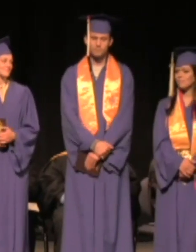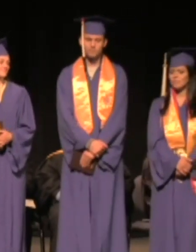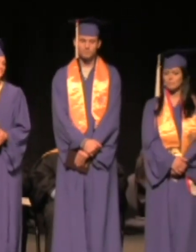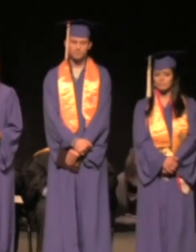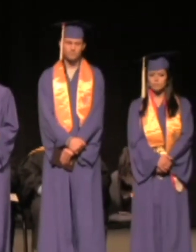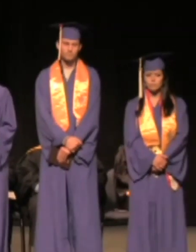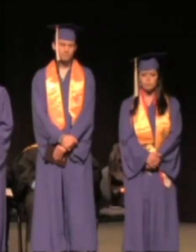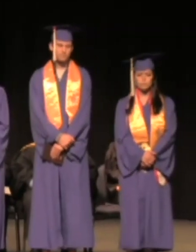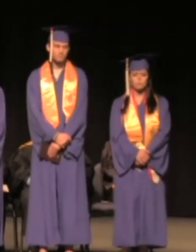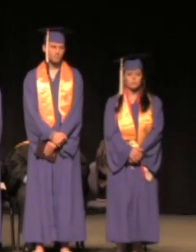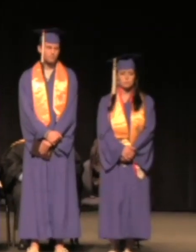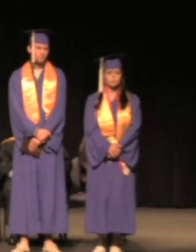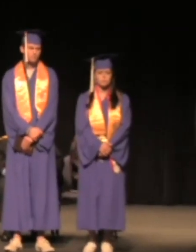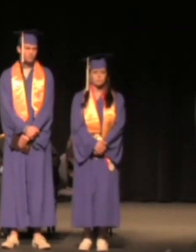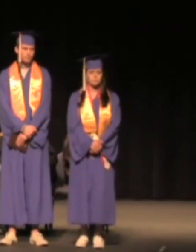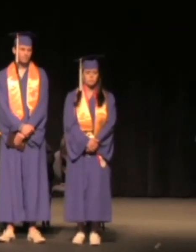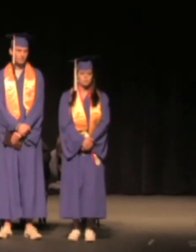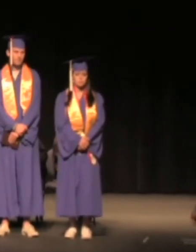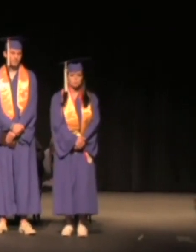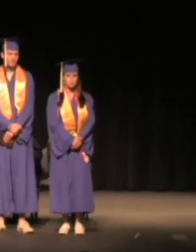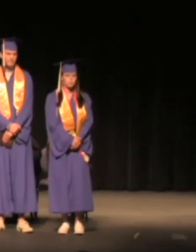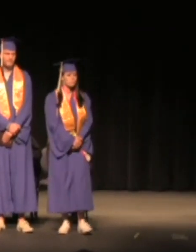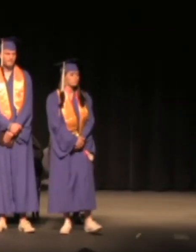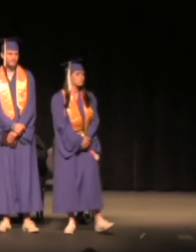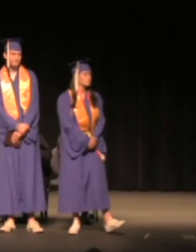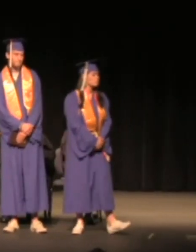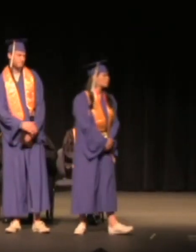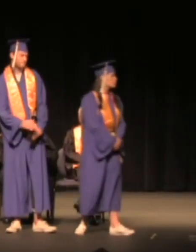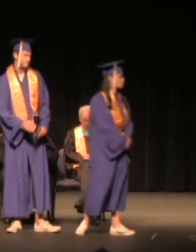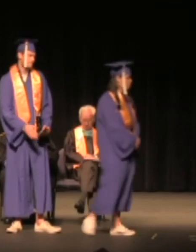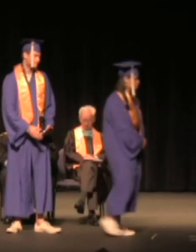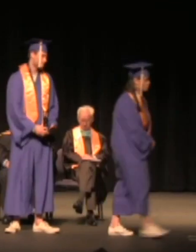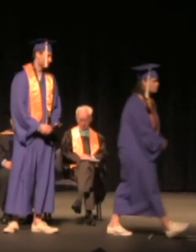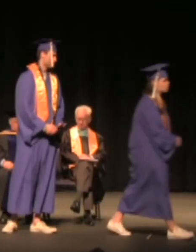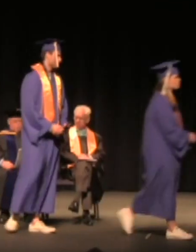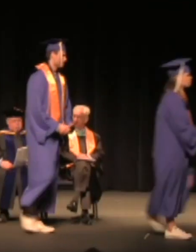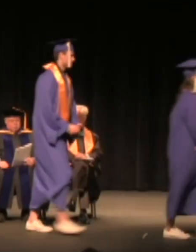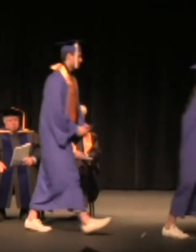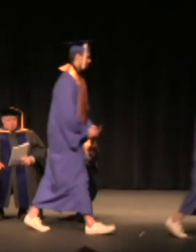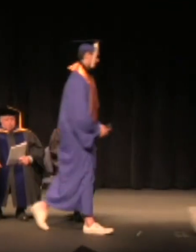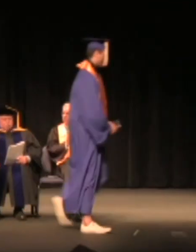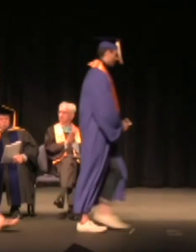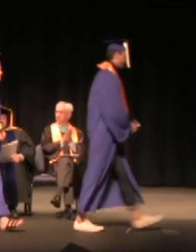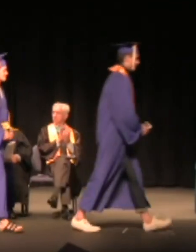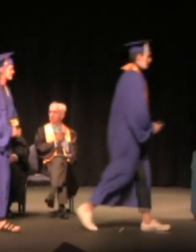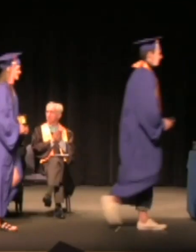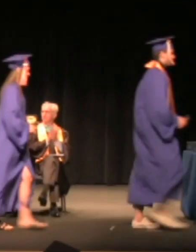These award winners can now step off stage. Thank you and congratulations.